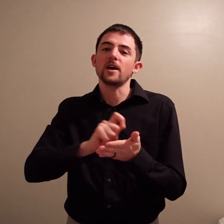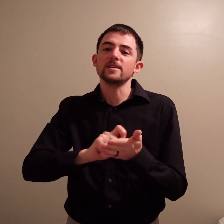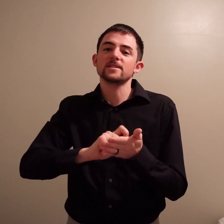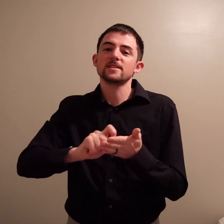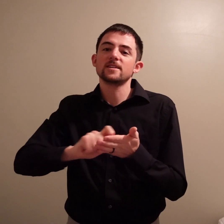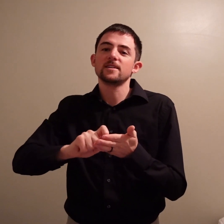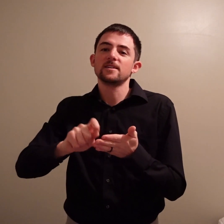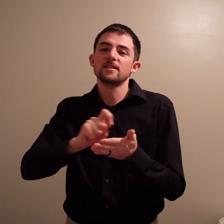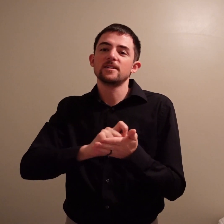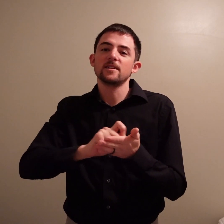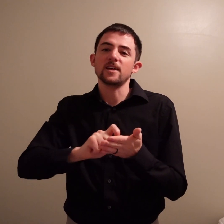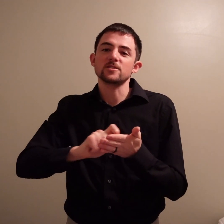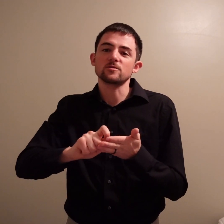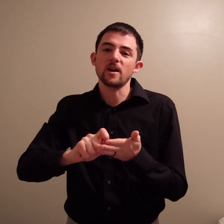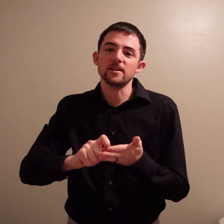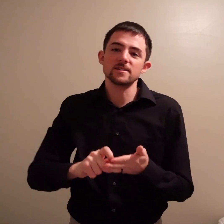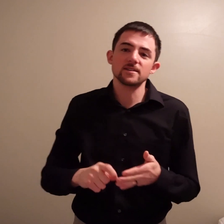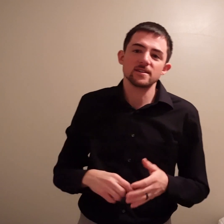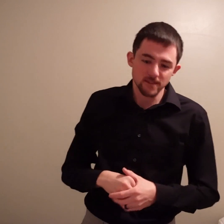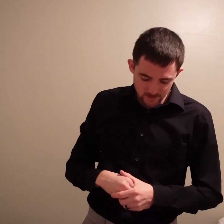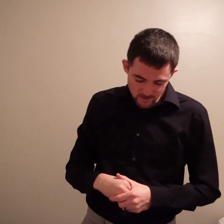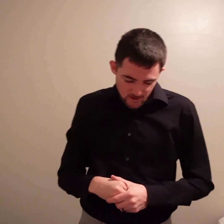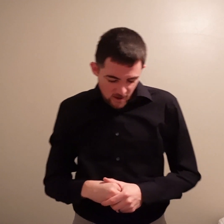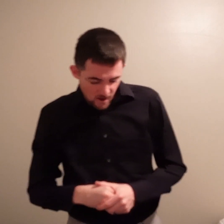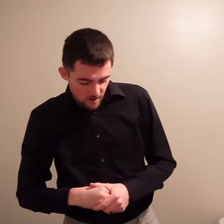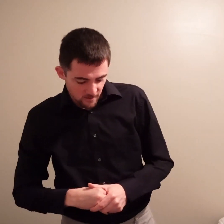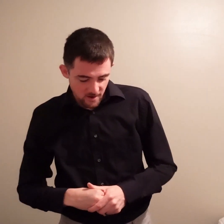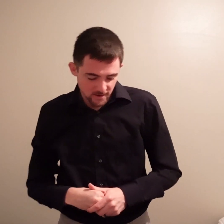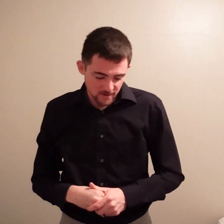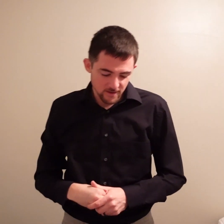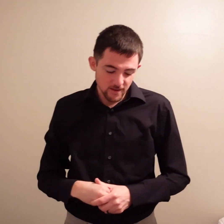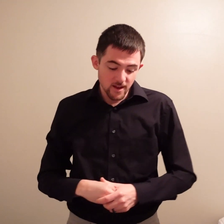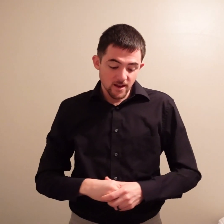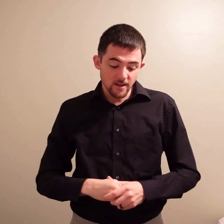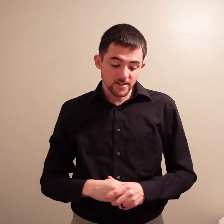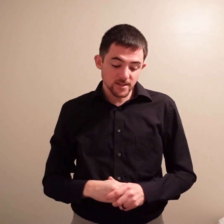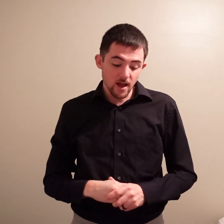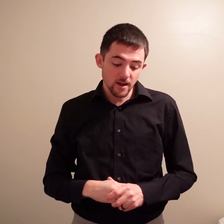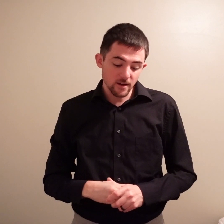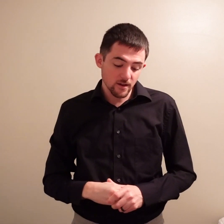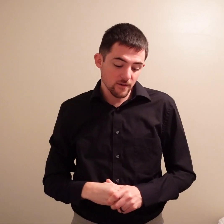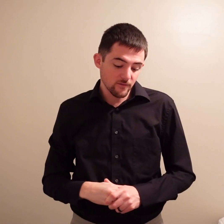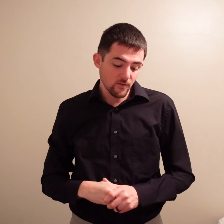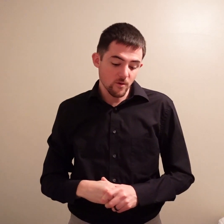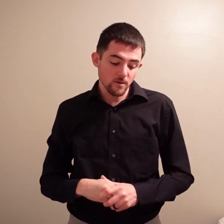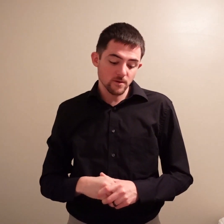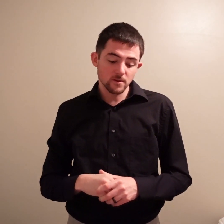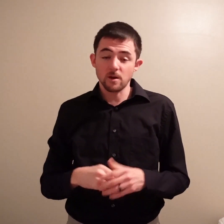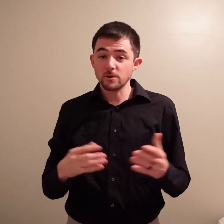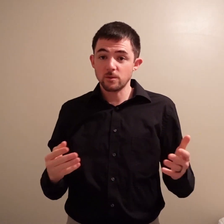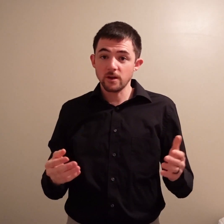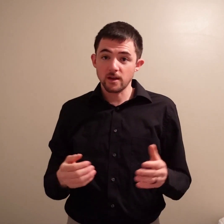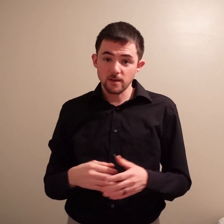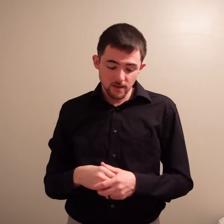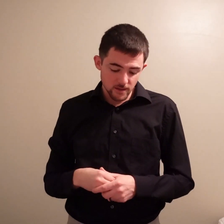Write. That's right. All right. Now the sign for number 28